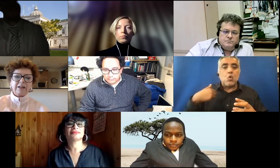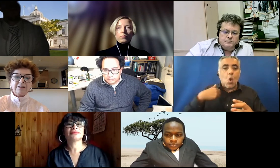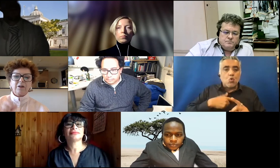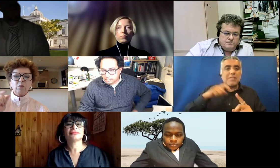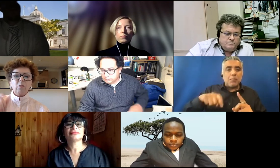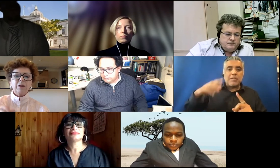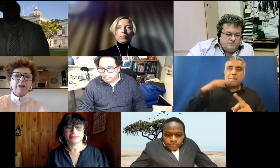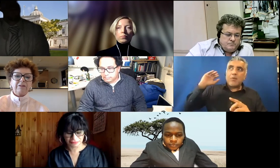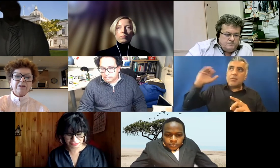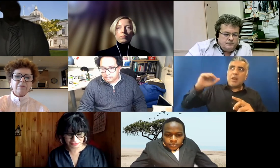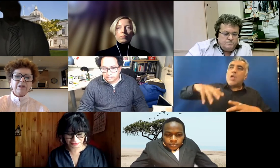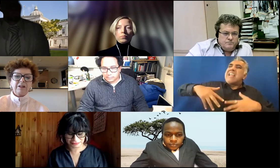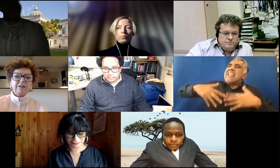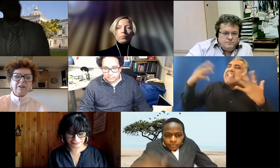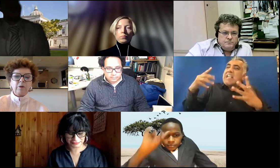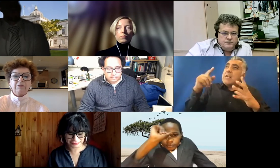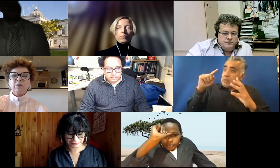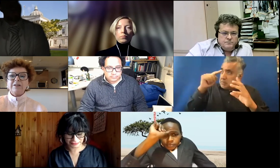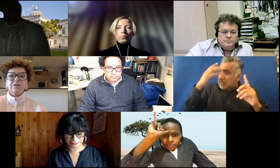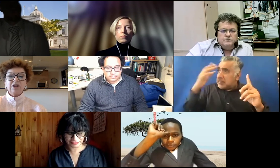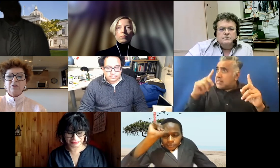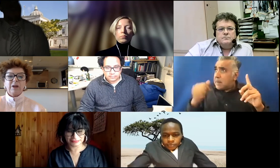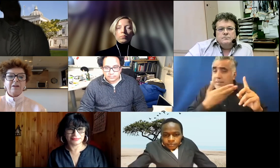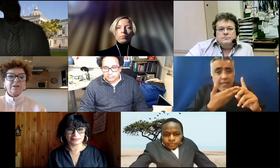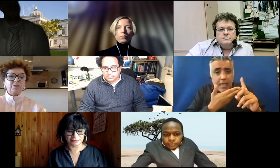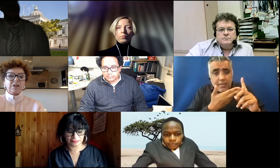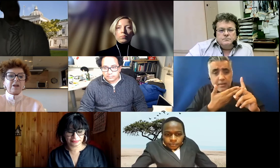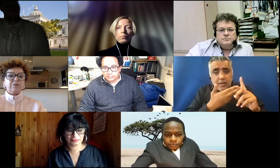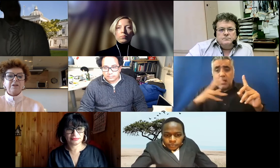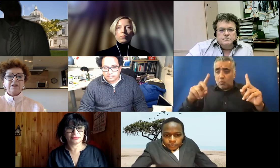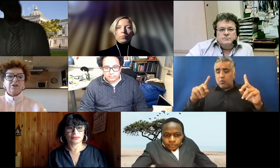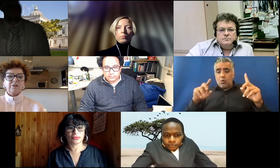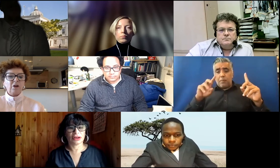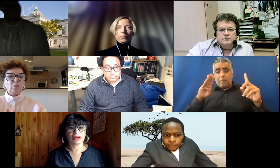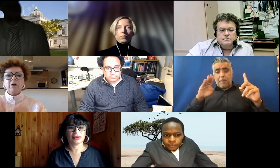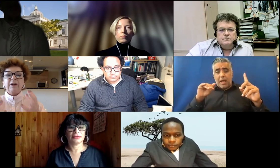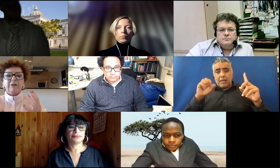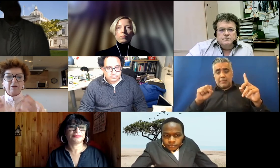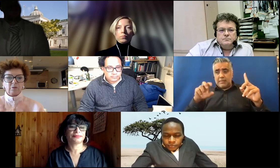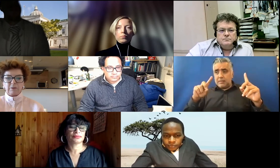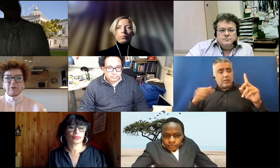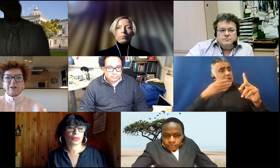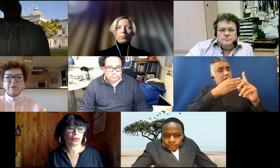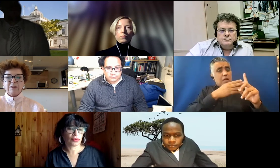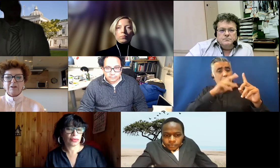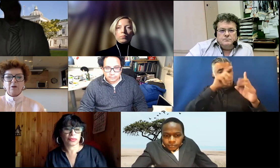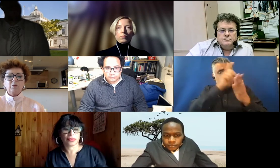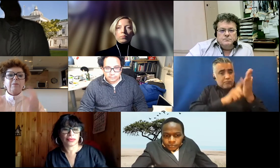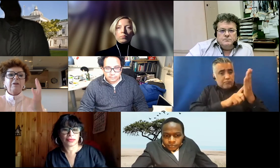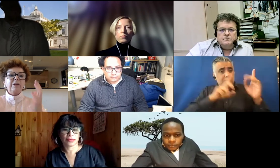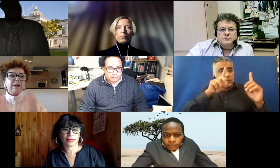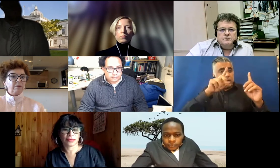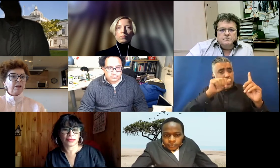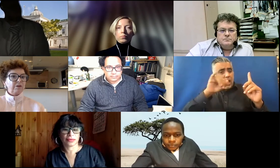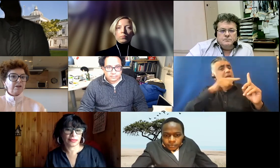start asking, what about disability? Whenever race and gender bias is on the table for discussion, what about women with disabilities? What